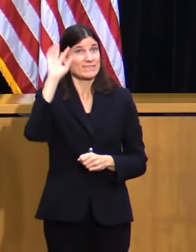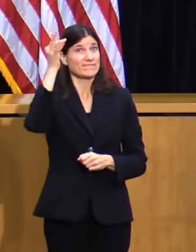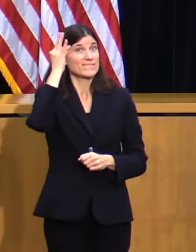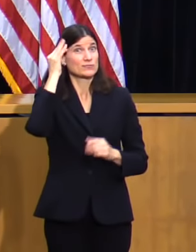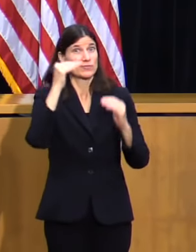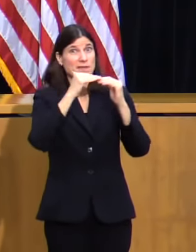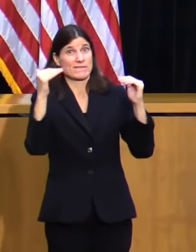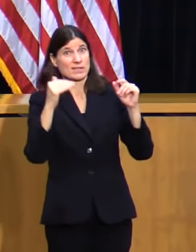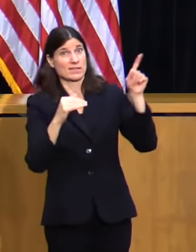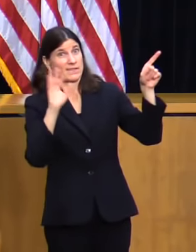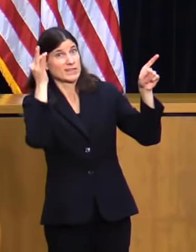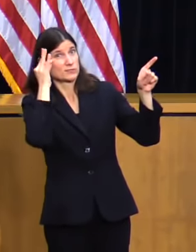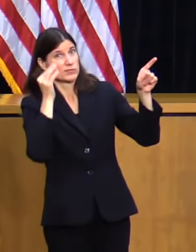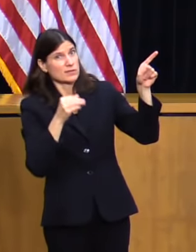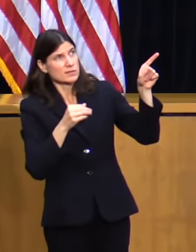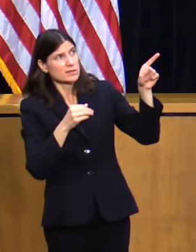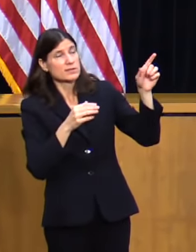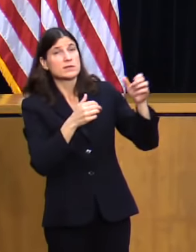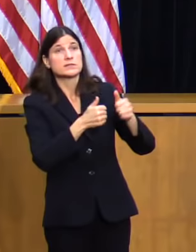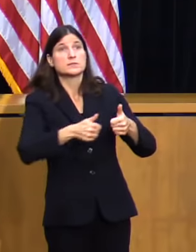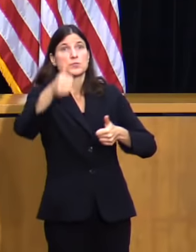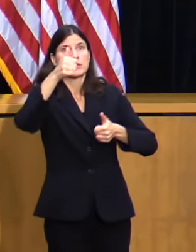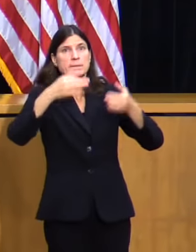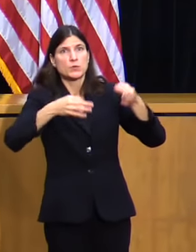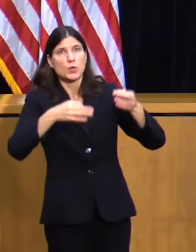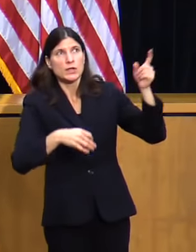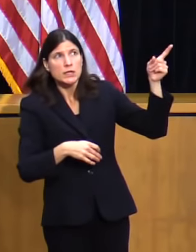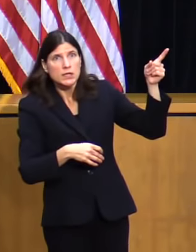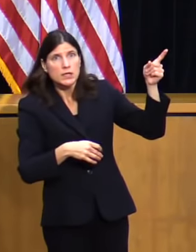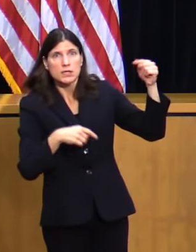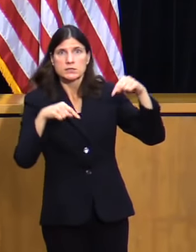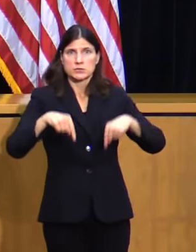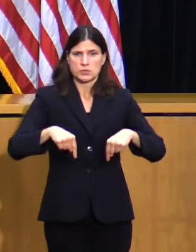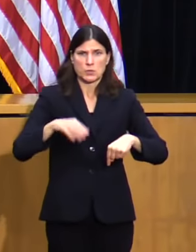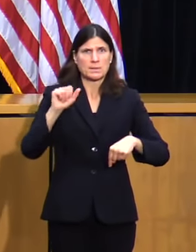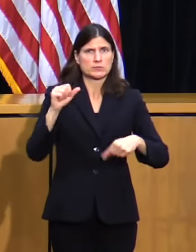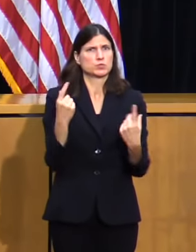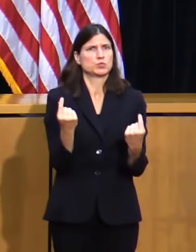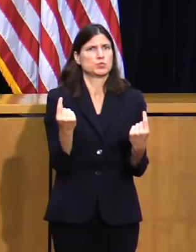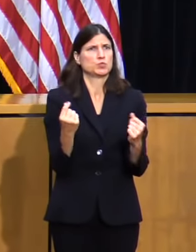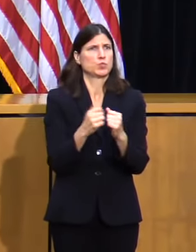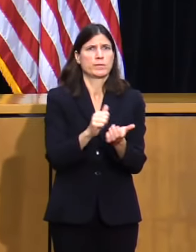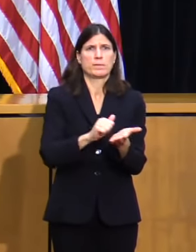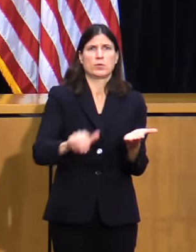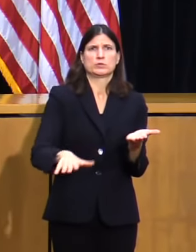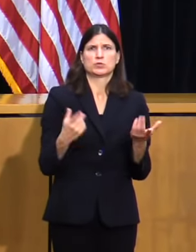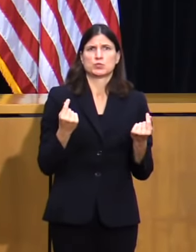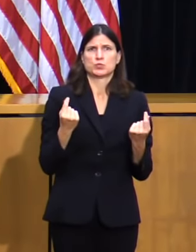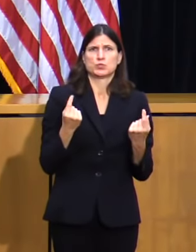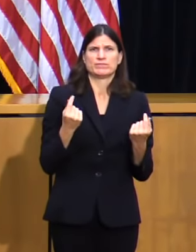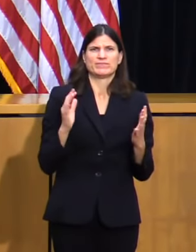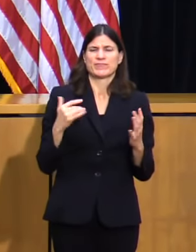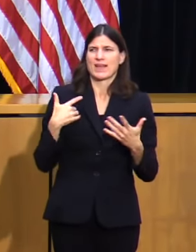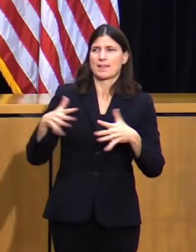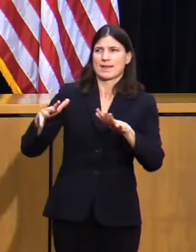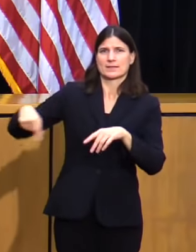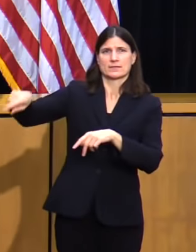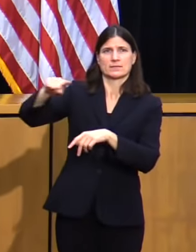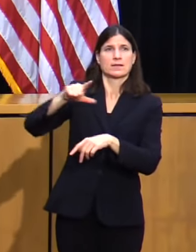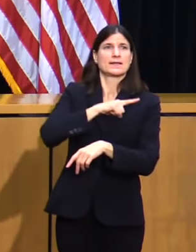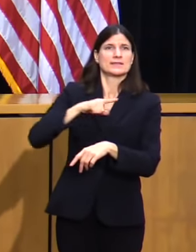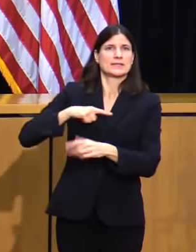work was important. I have a long-standing history, Matt, as you know, of not commenting on existing legislation